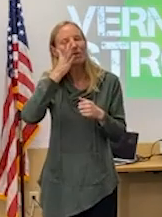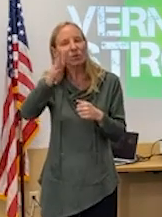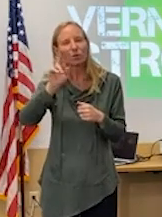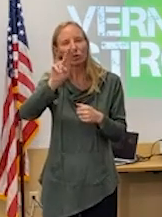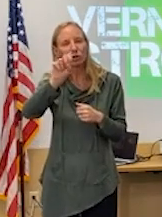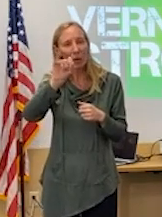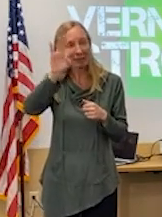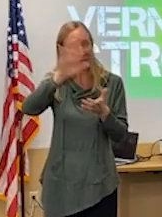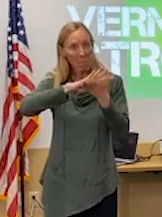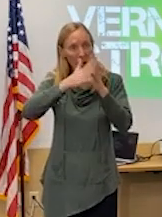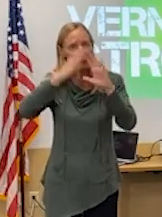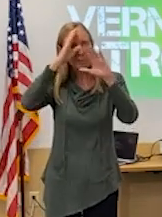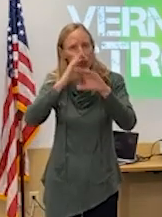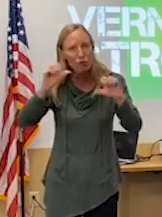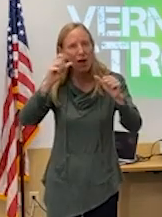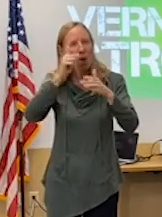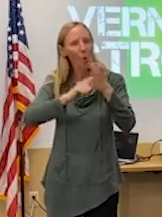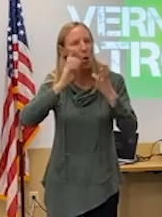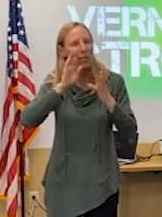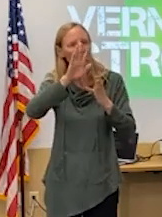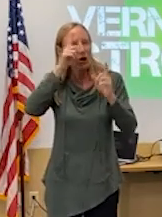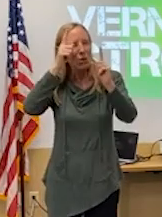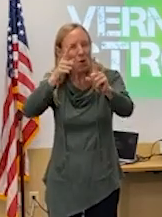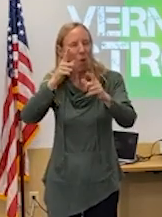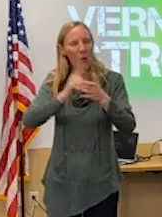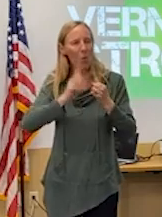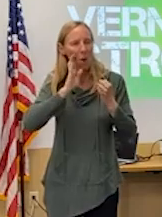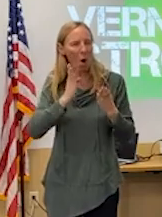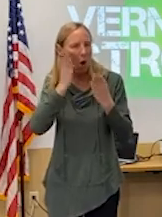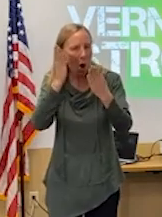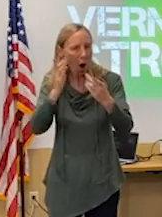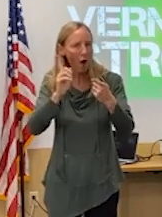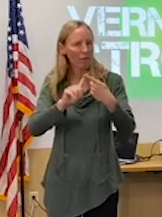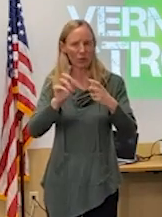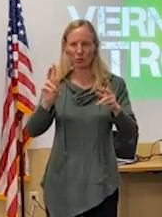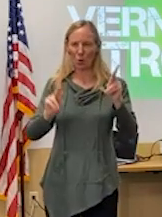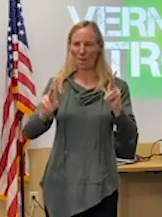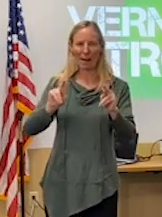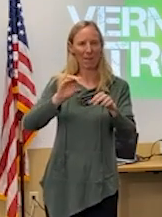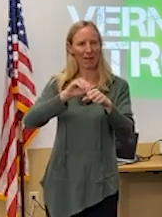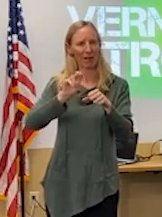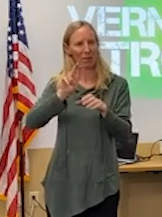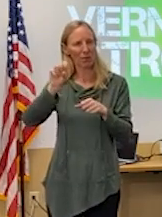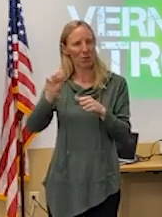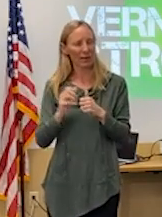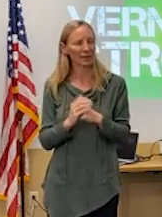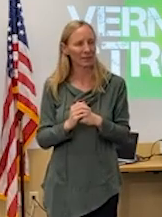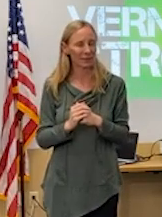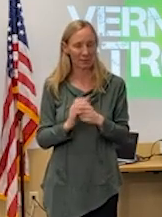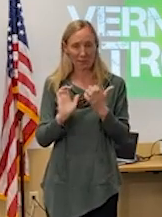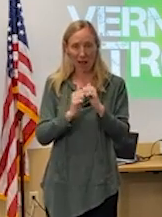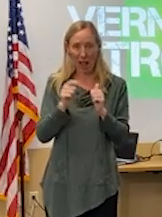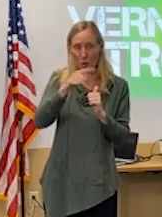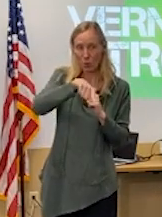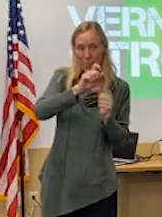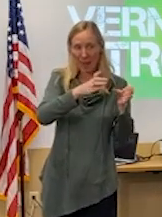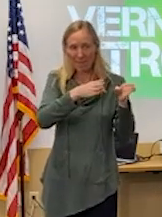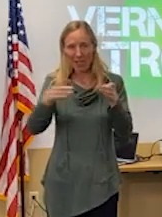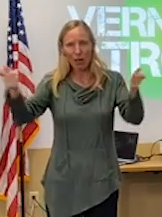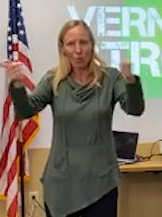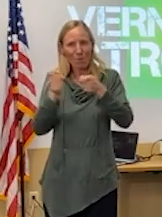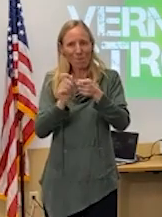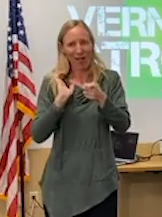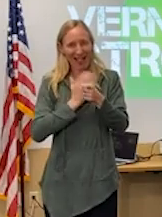as president, and what they have to offer. So, and how do they plan to pull